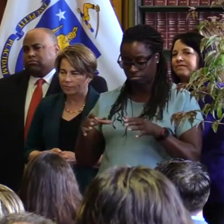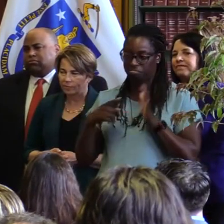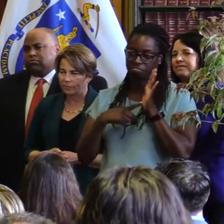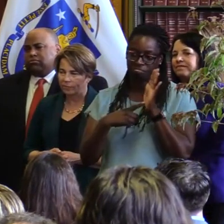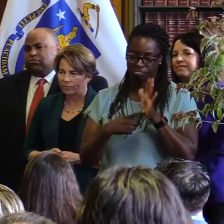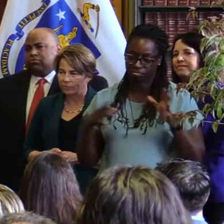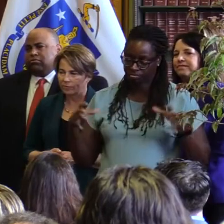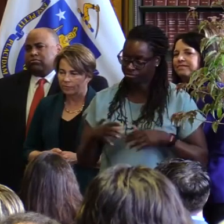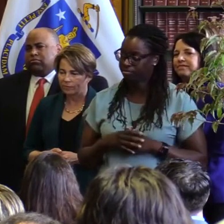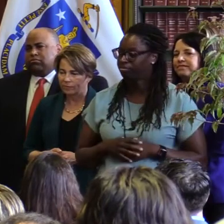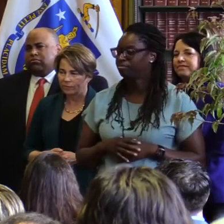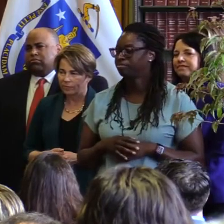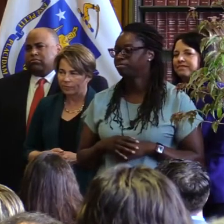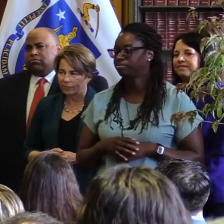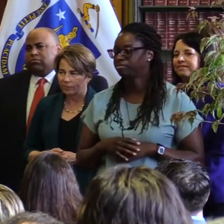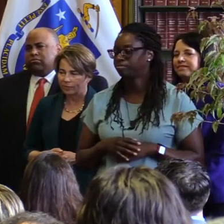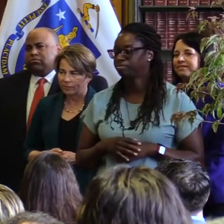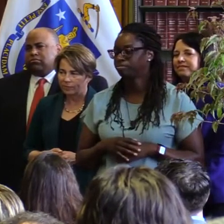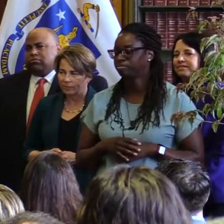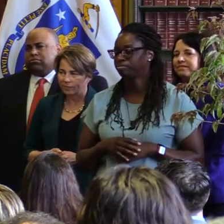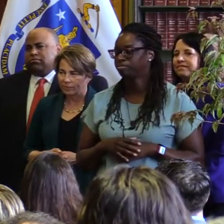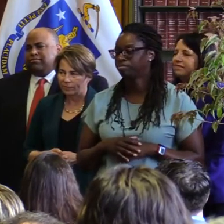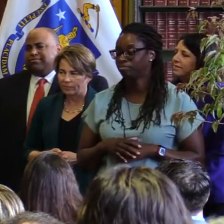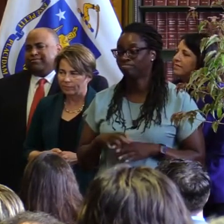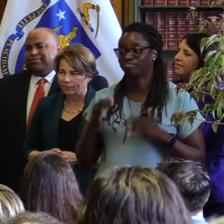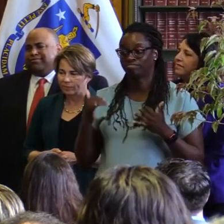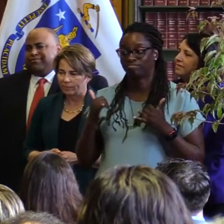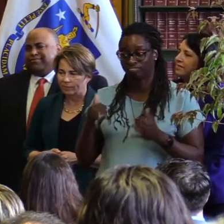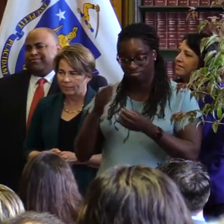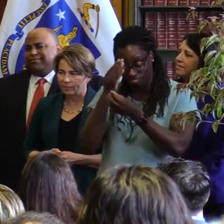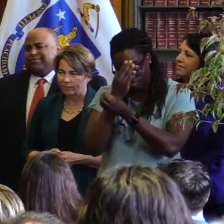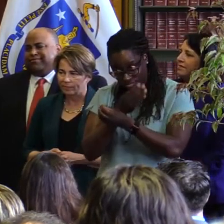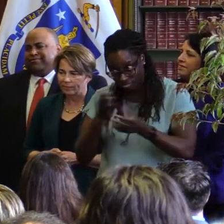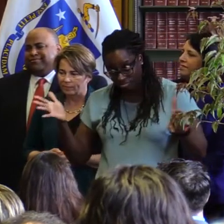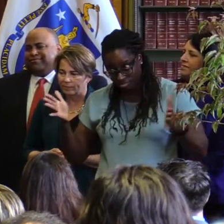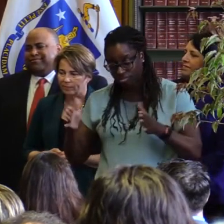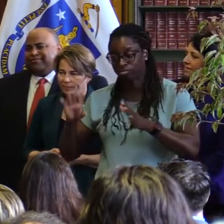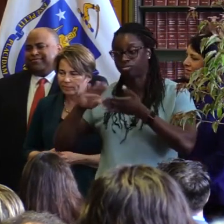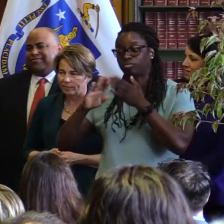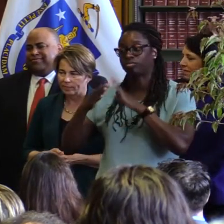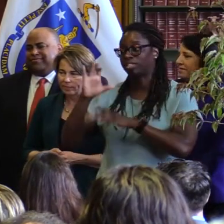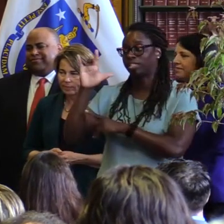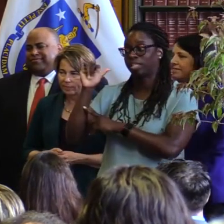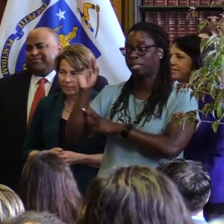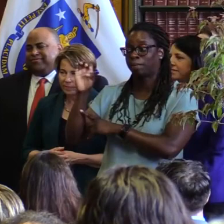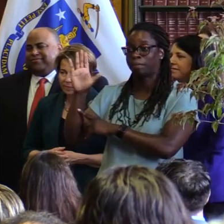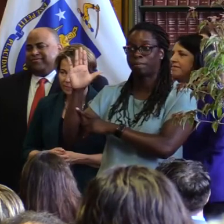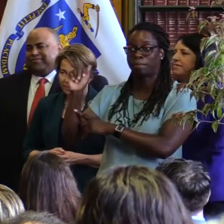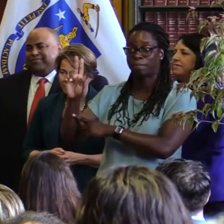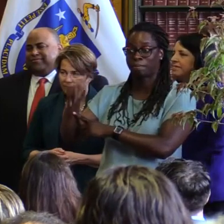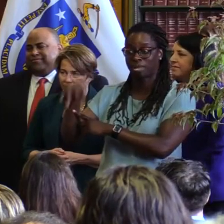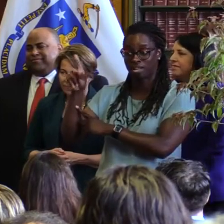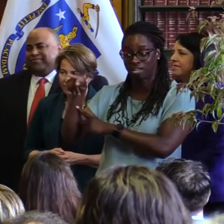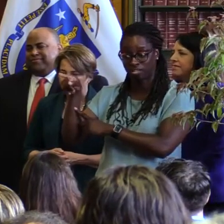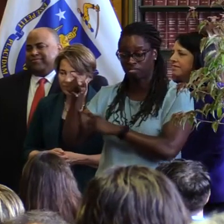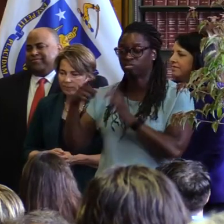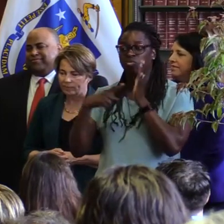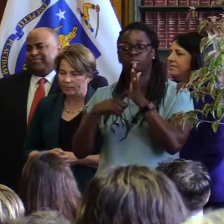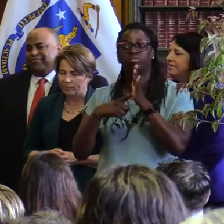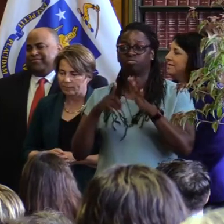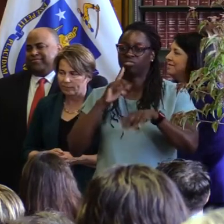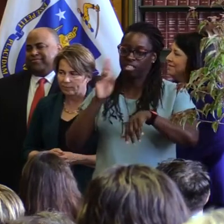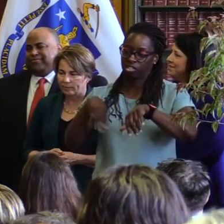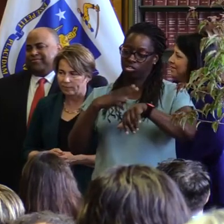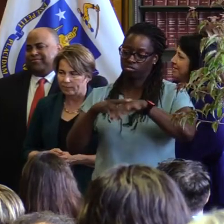Bank today that we're announcing, and really, it is extraordinary. It is a model nationally. We will see other states pick it